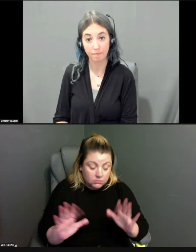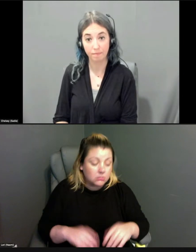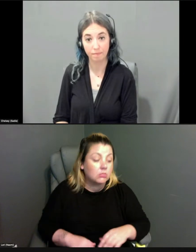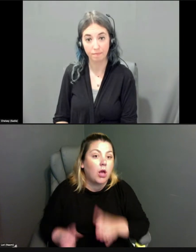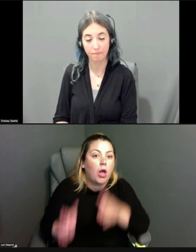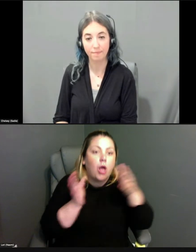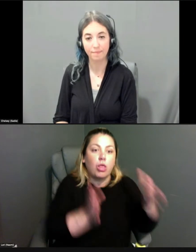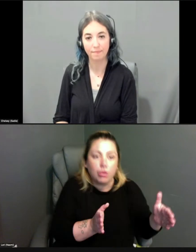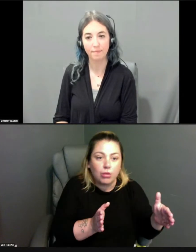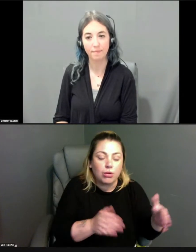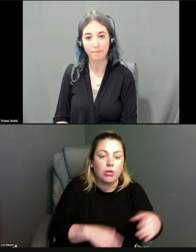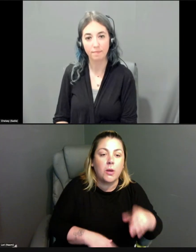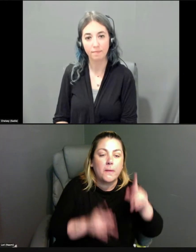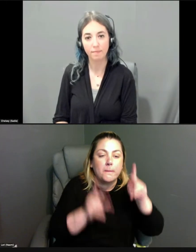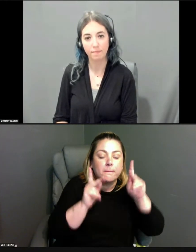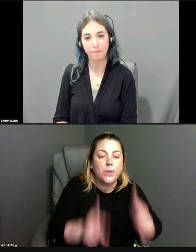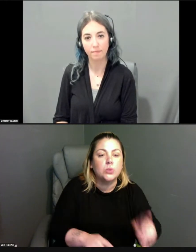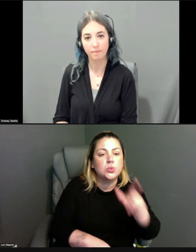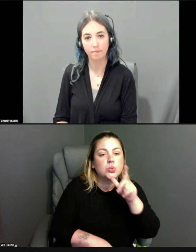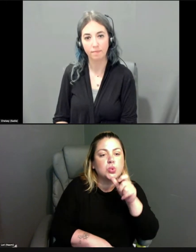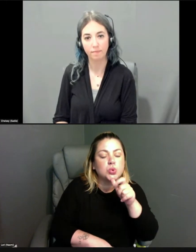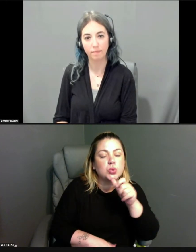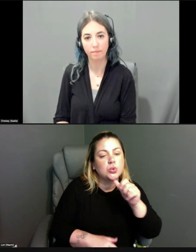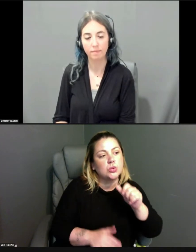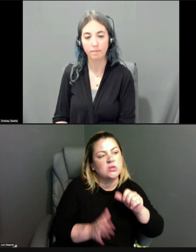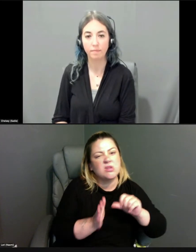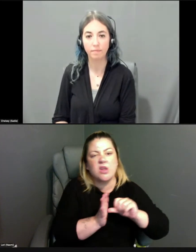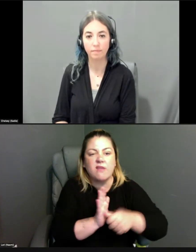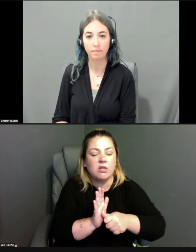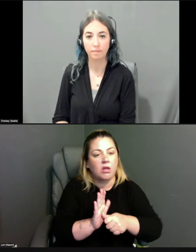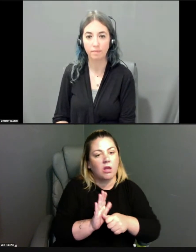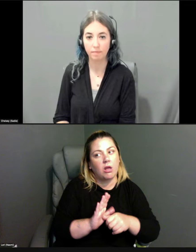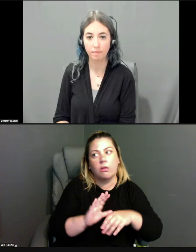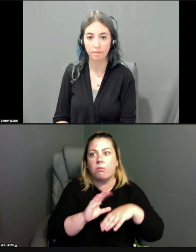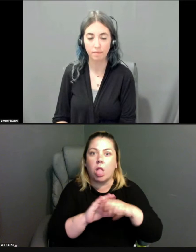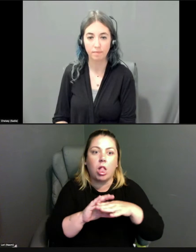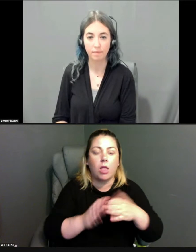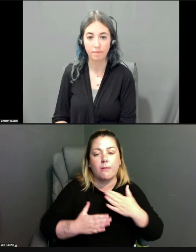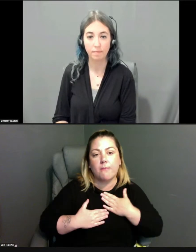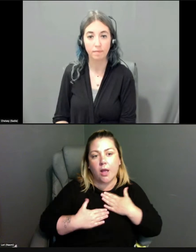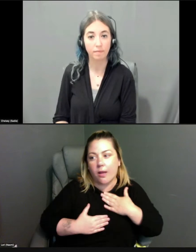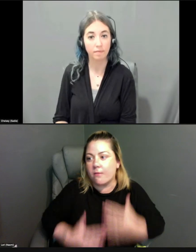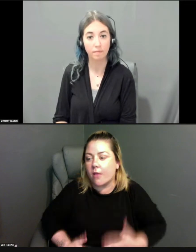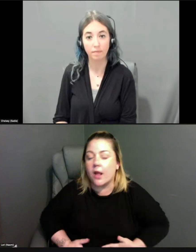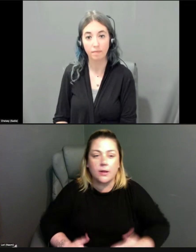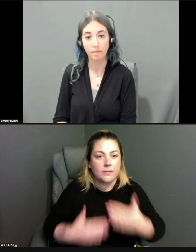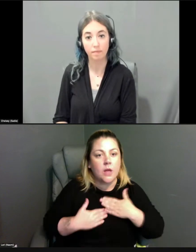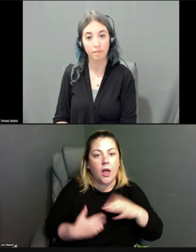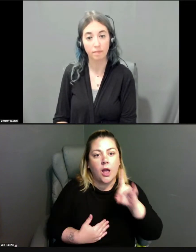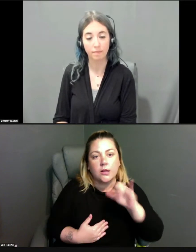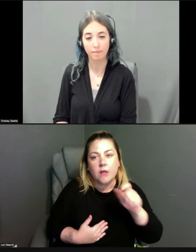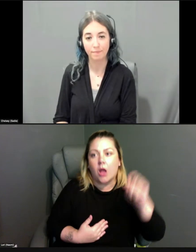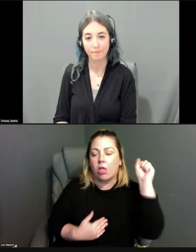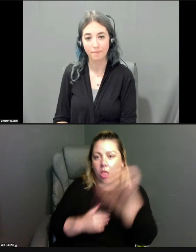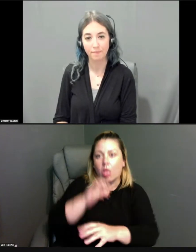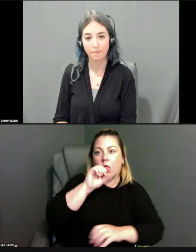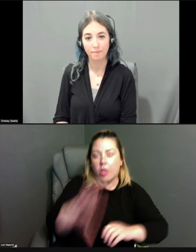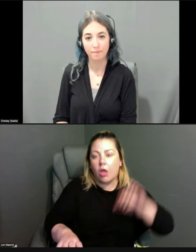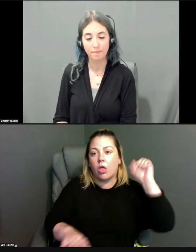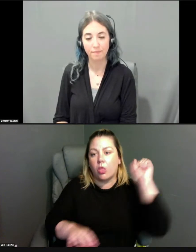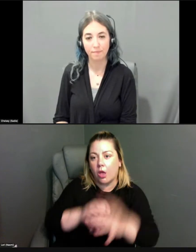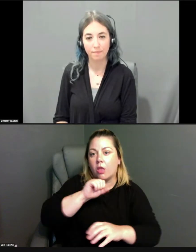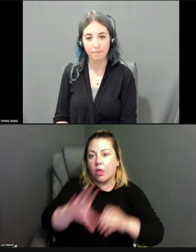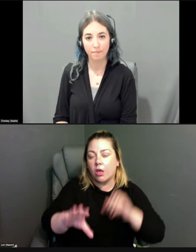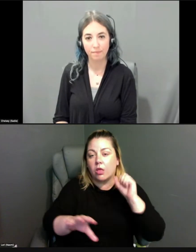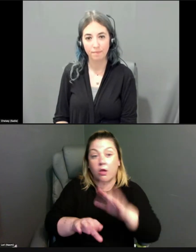who constantly talks about their body or their diets or whatever, that becomes more